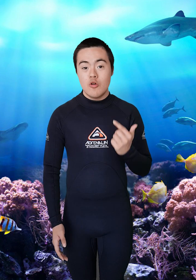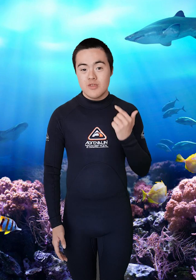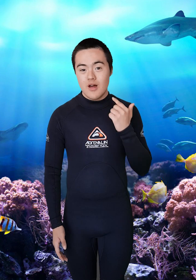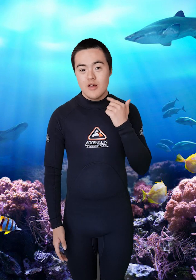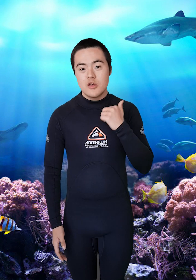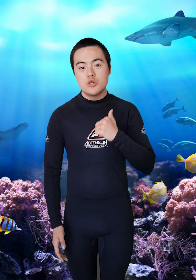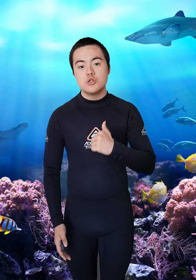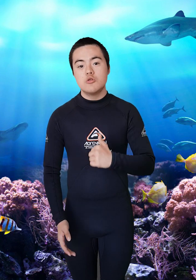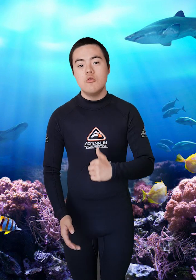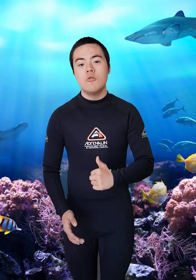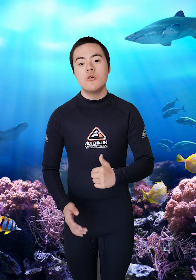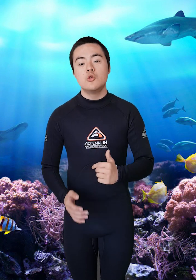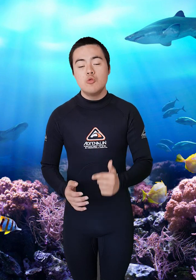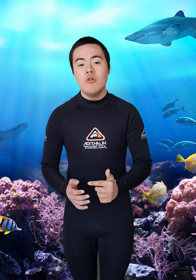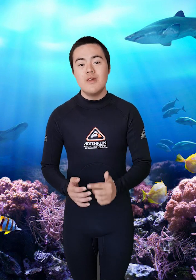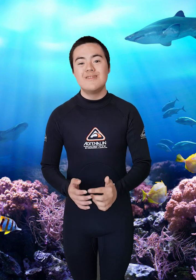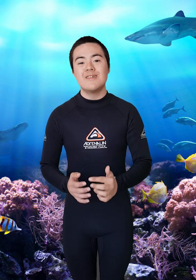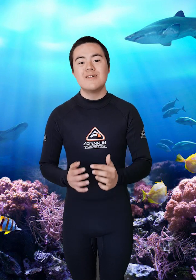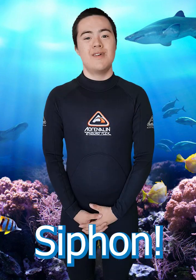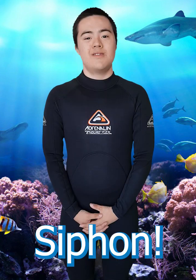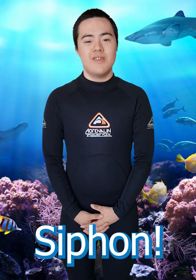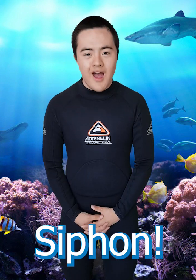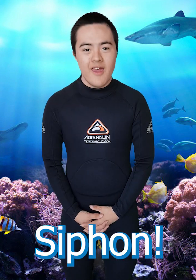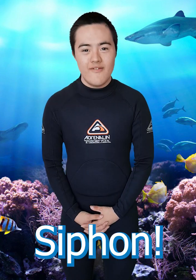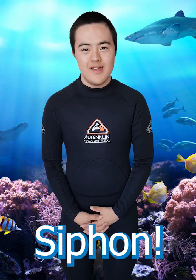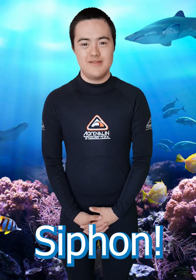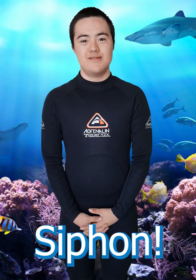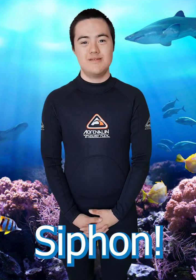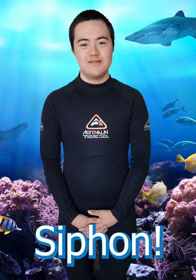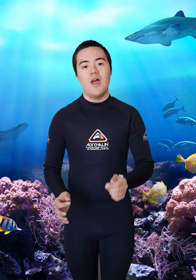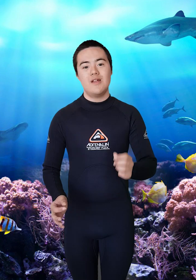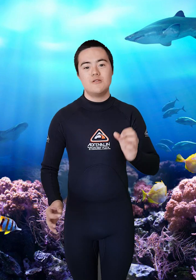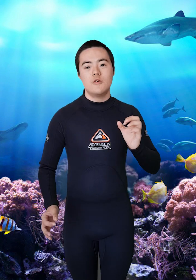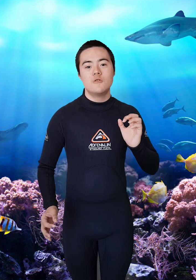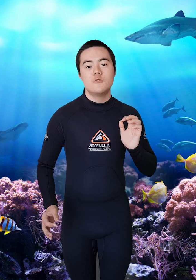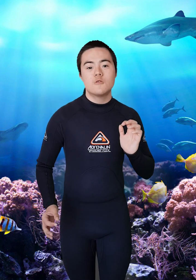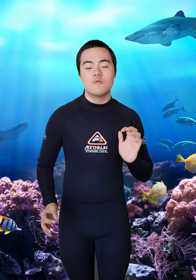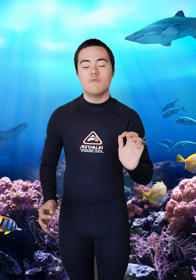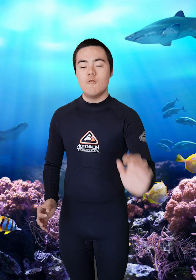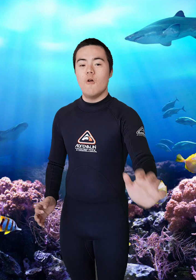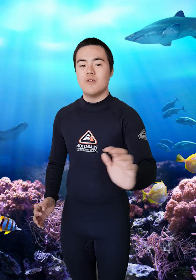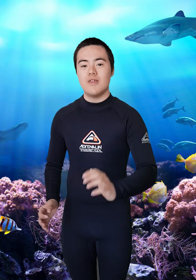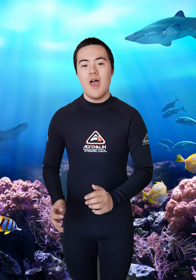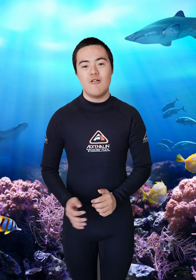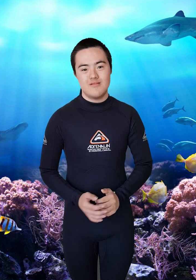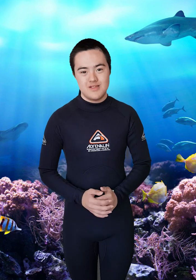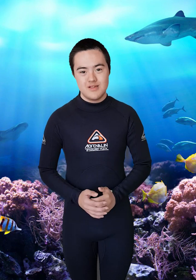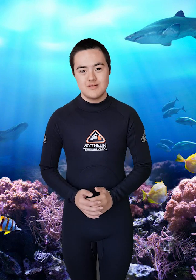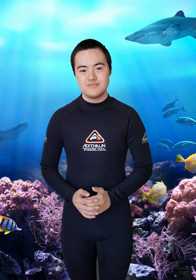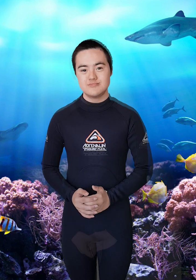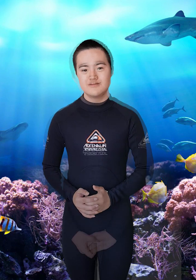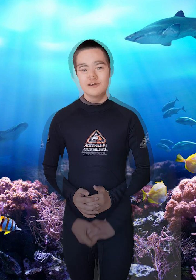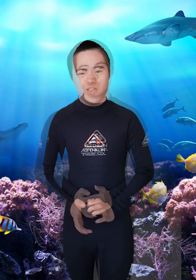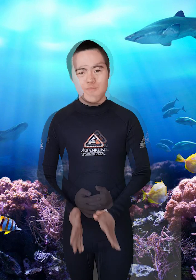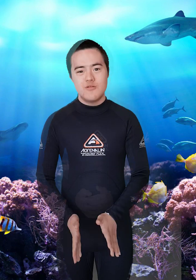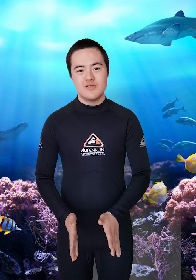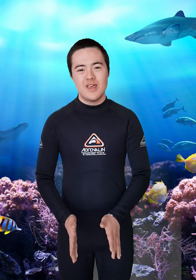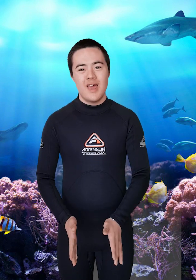water through its siphon and squirt it out. The octopus